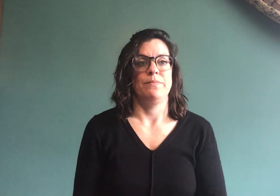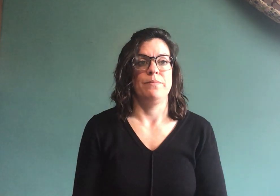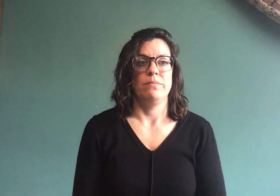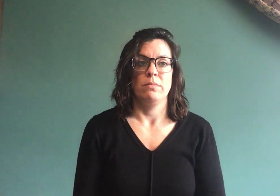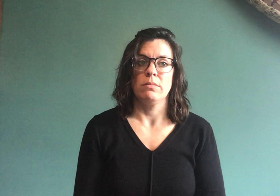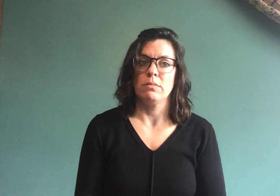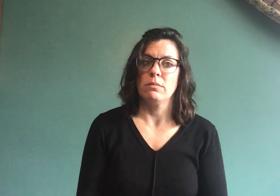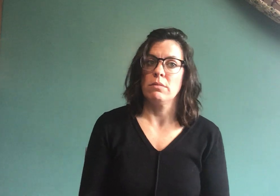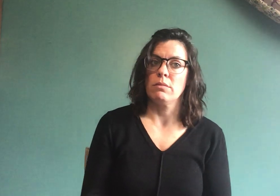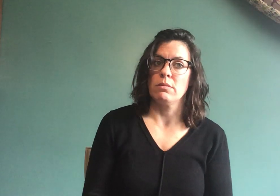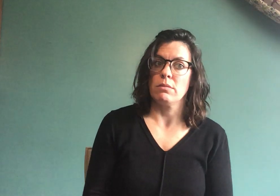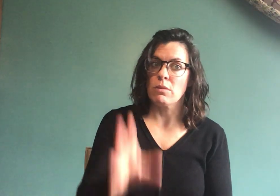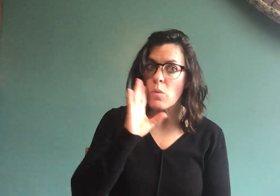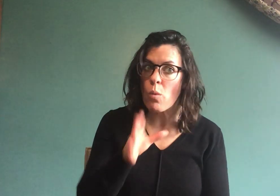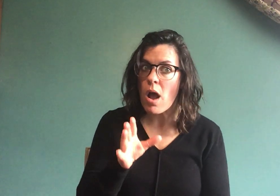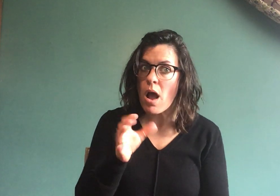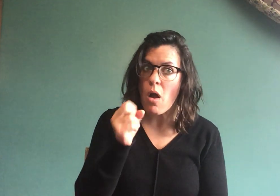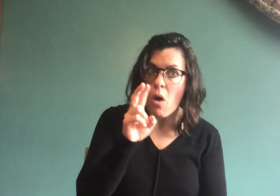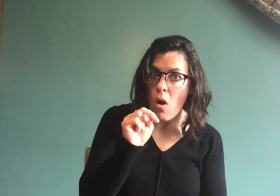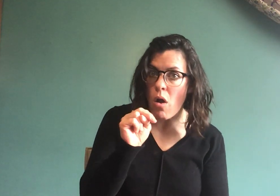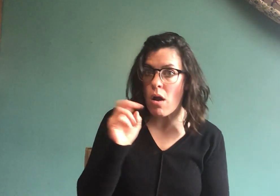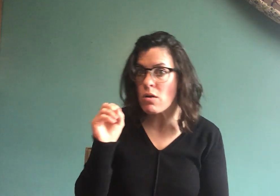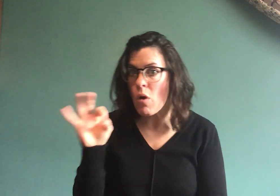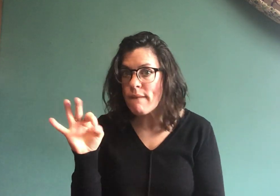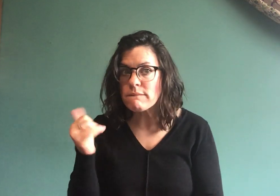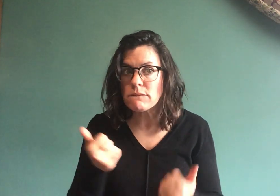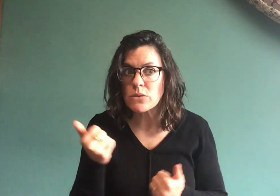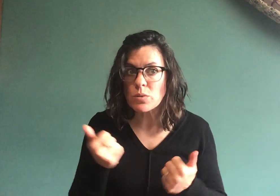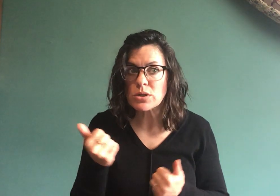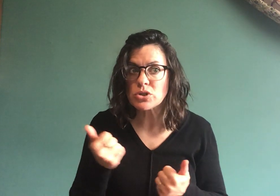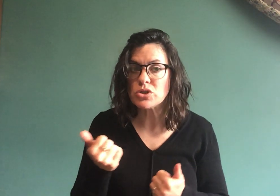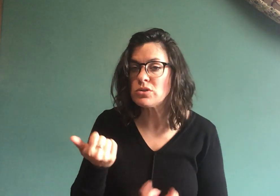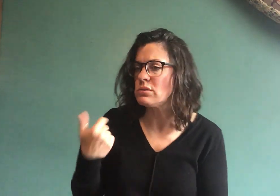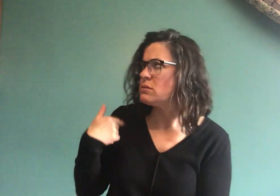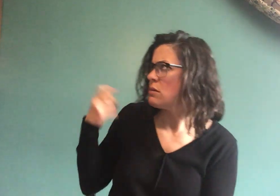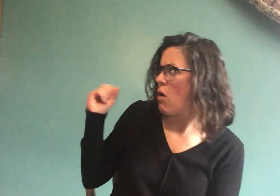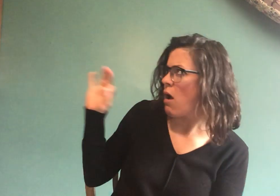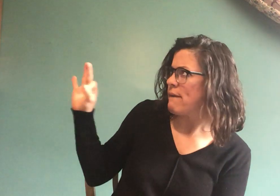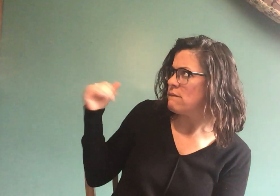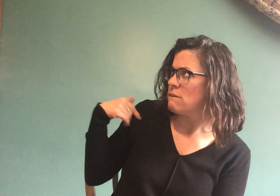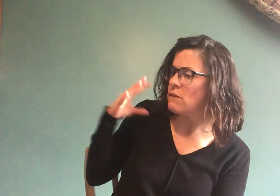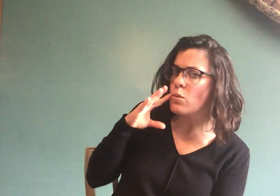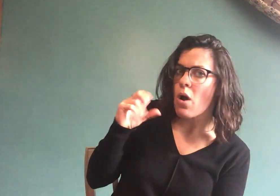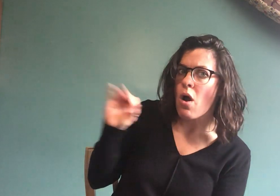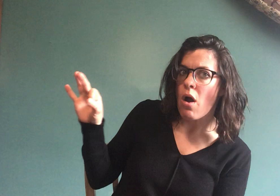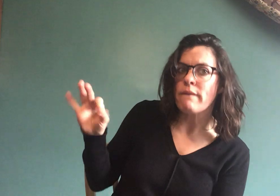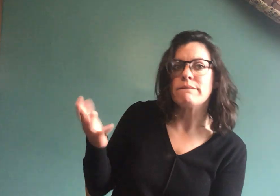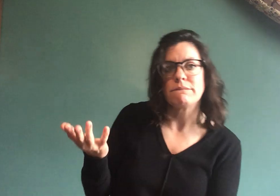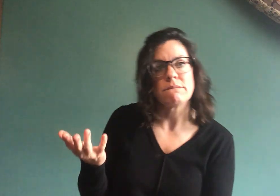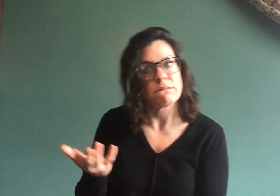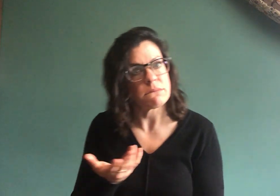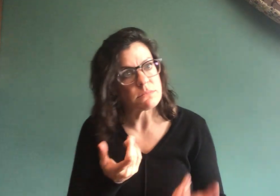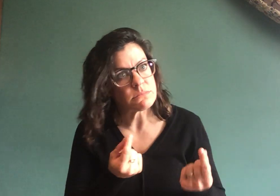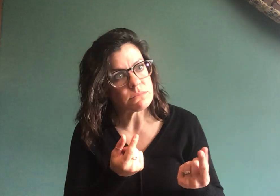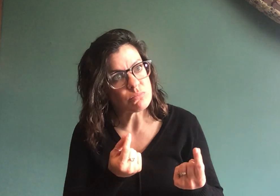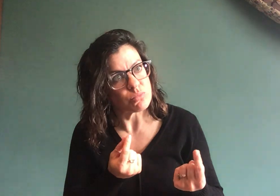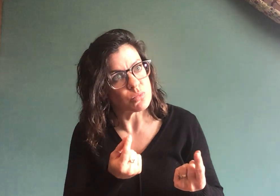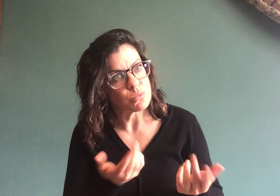Okay, so what do we do once we turn it off? That's when you can change the blade. Yeah? But I